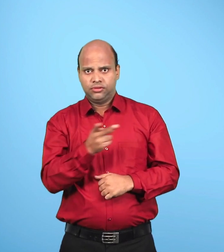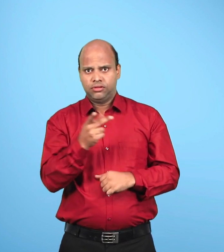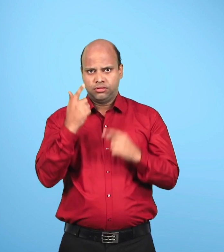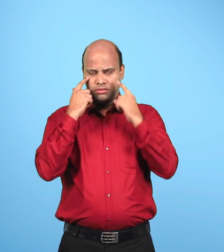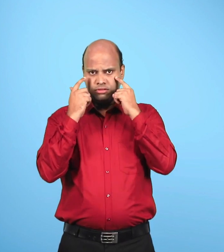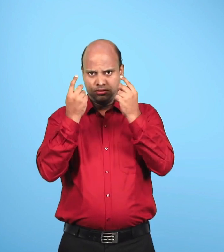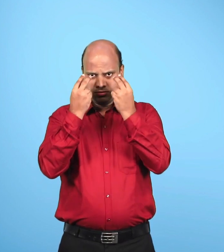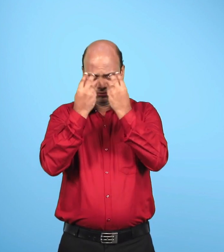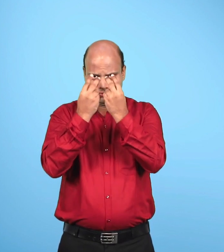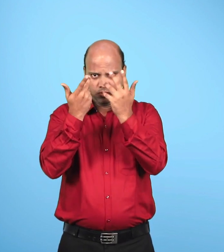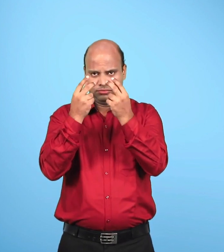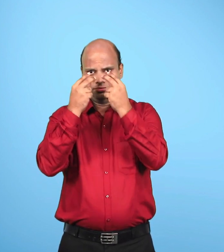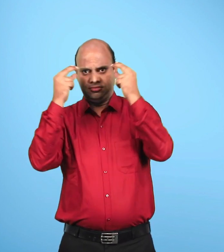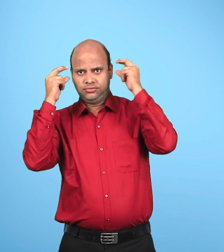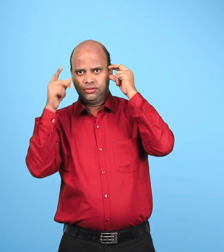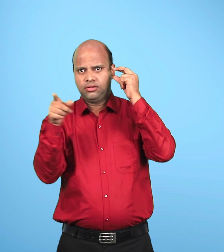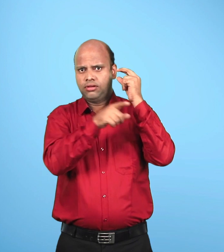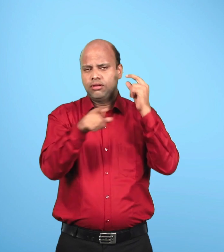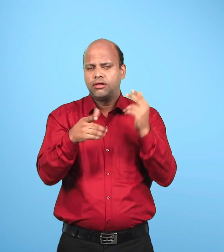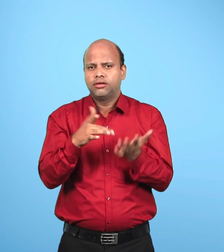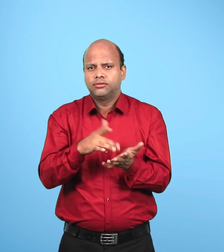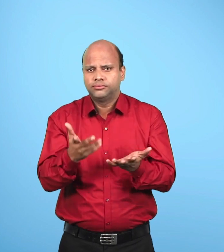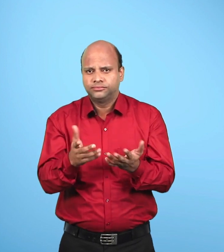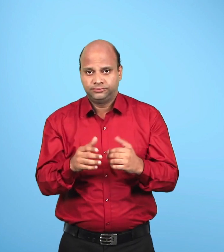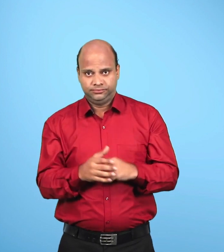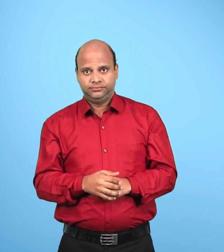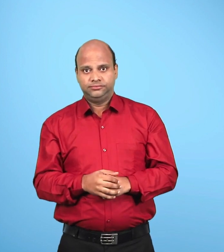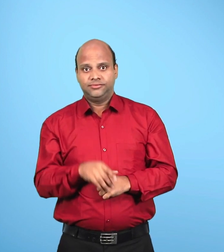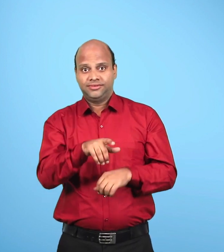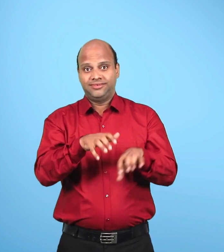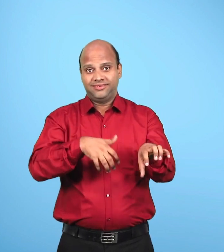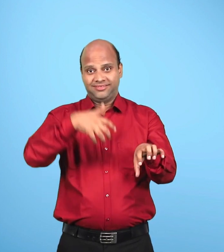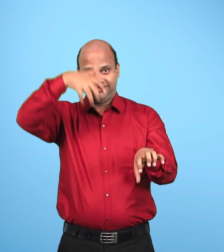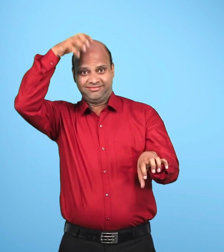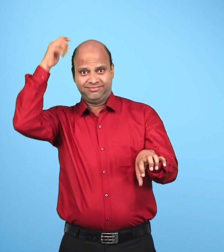Lions have long claws in their front legs that can be withdrawn inside the toes.